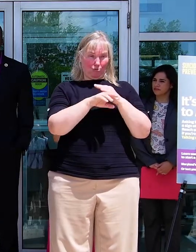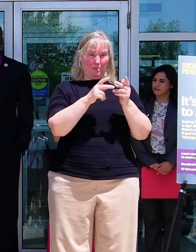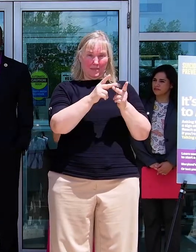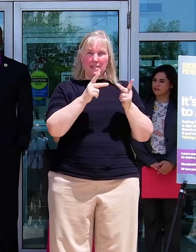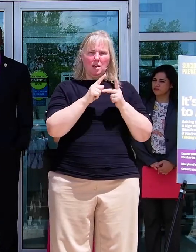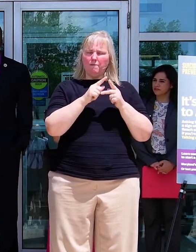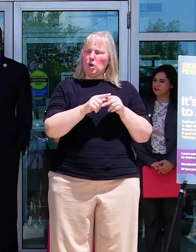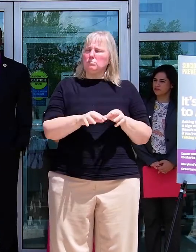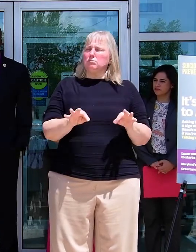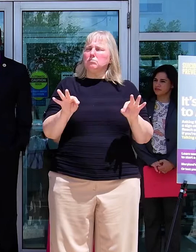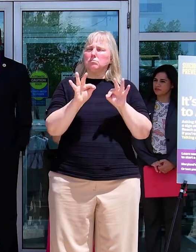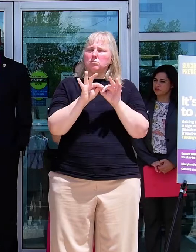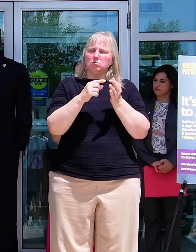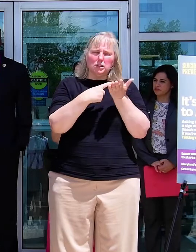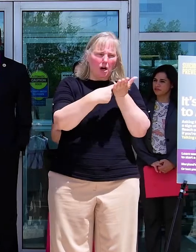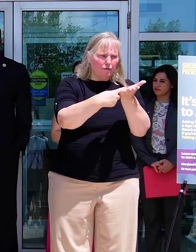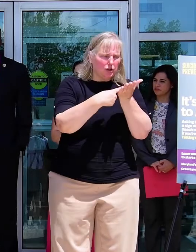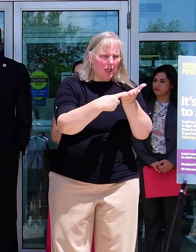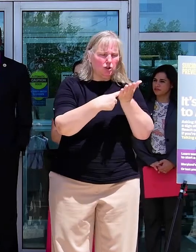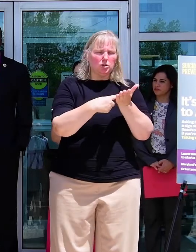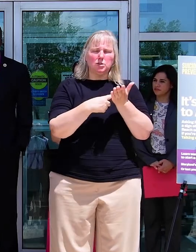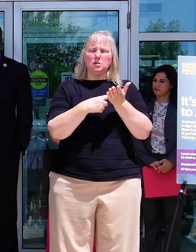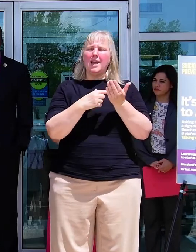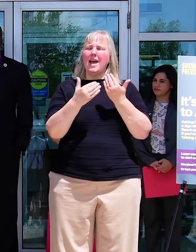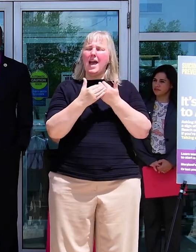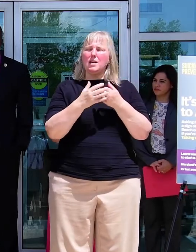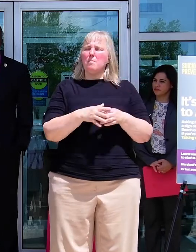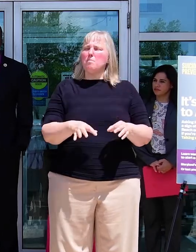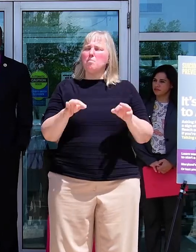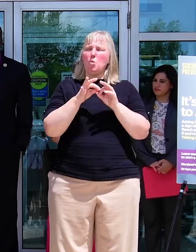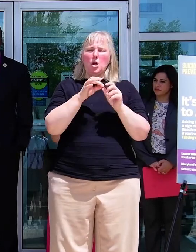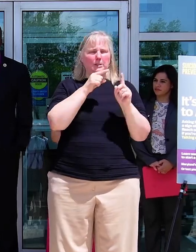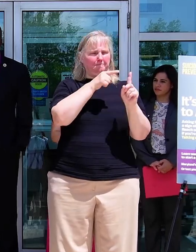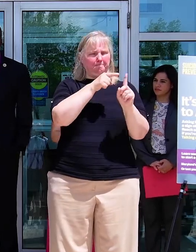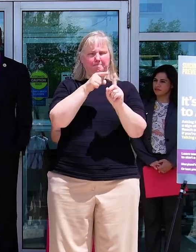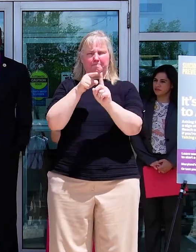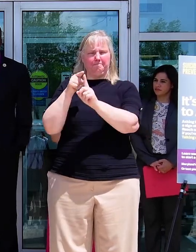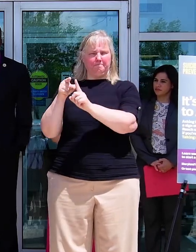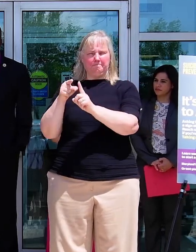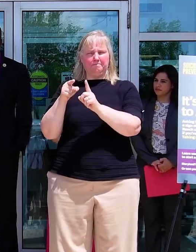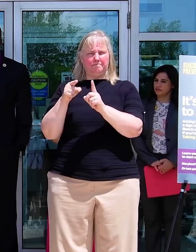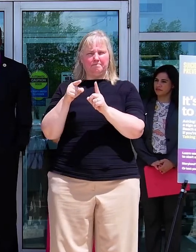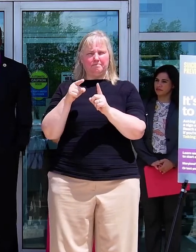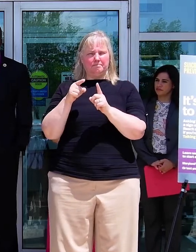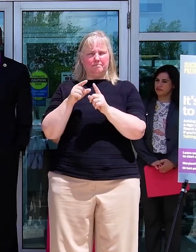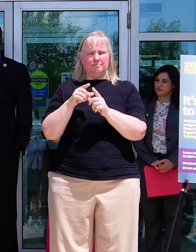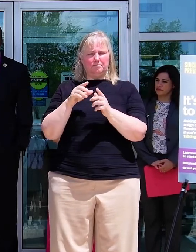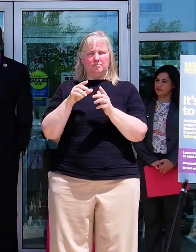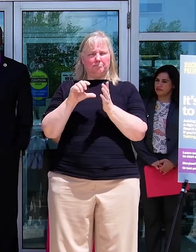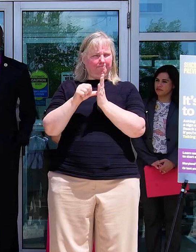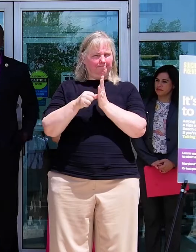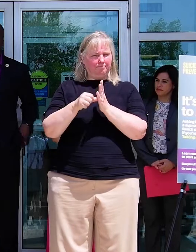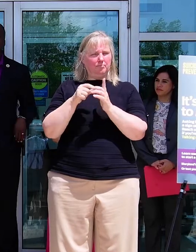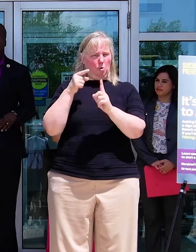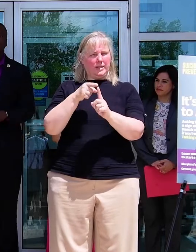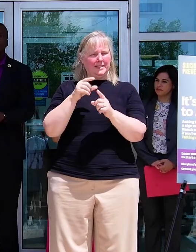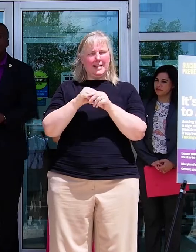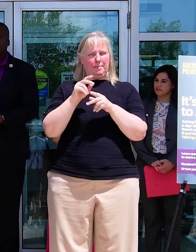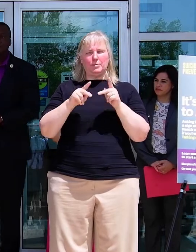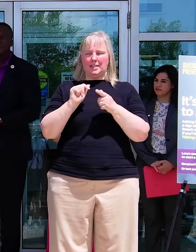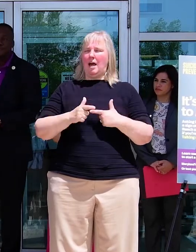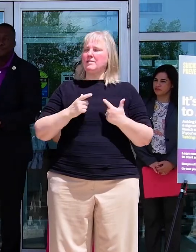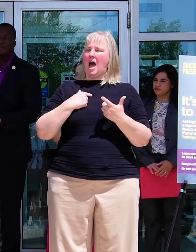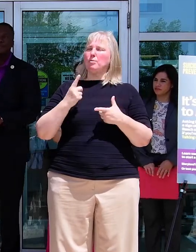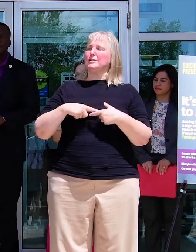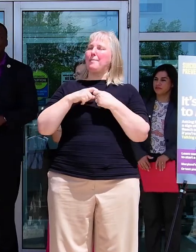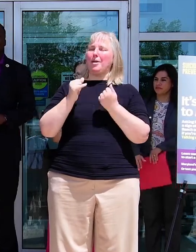critical conversations at critical inflection points in people's lives. I will stop there. I appreciate your